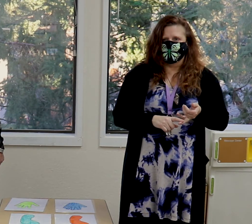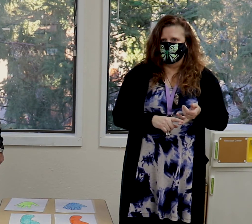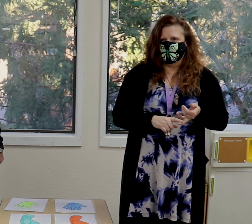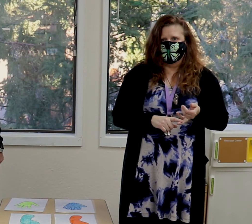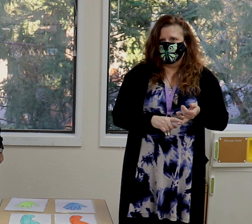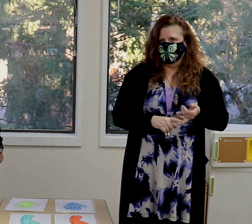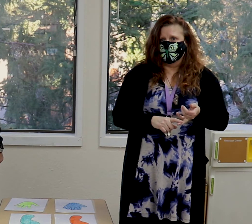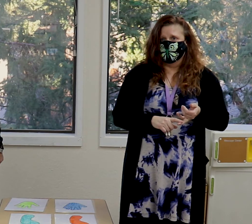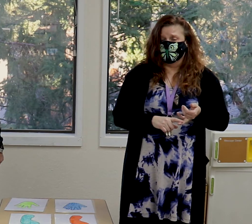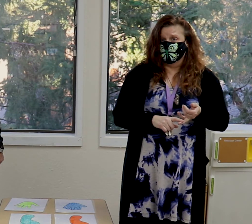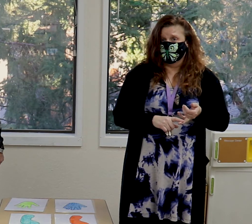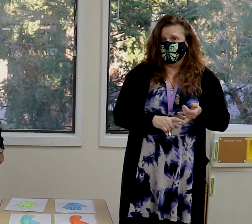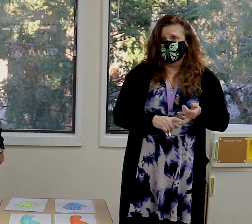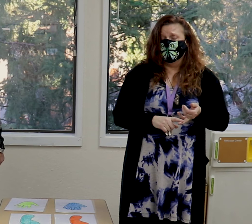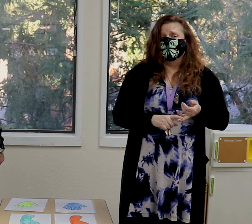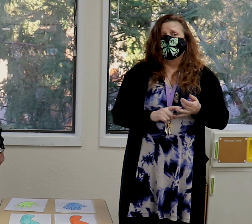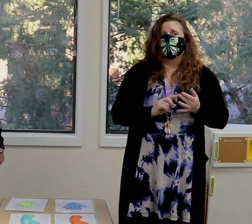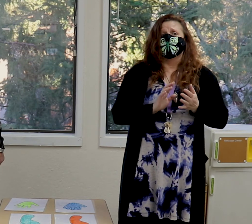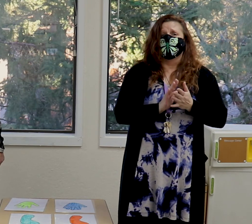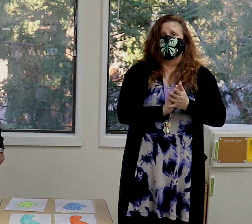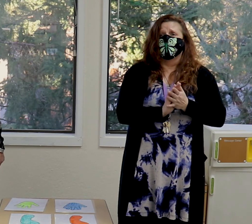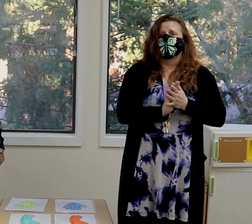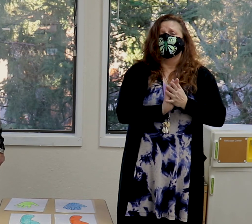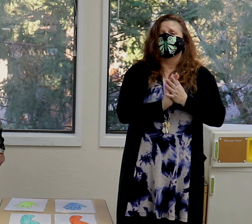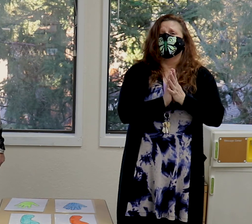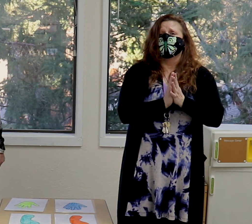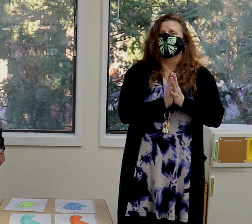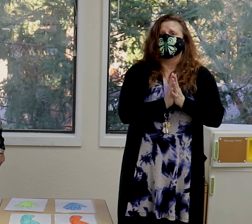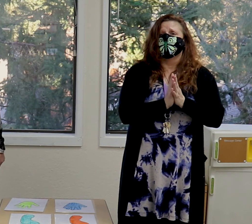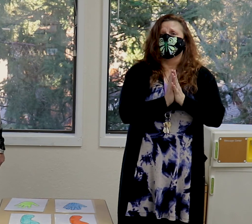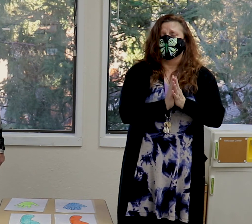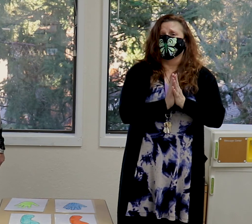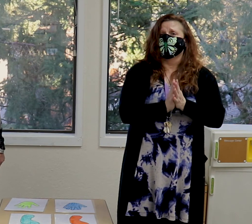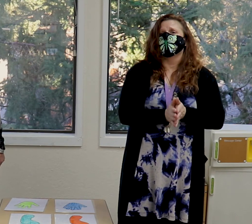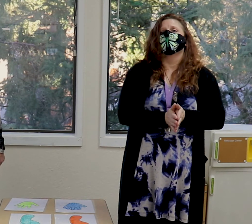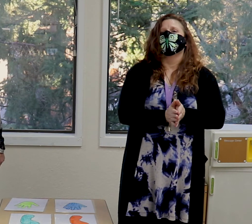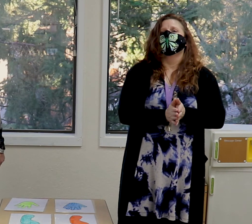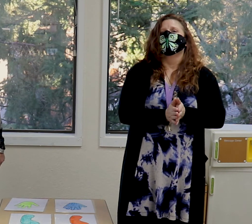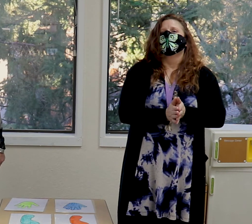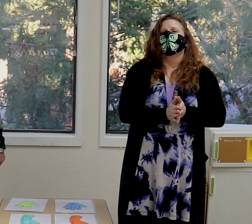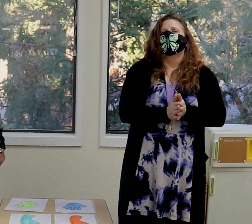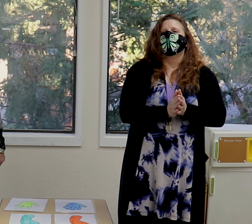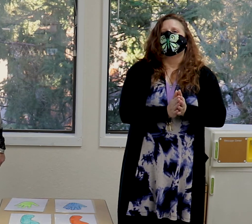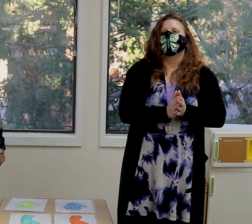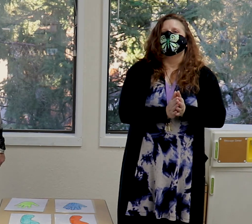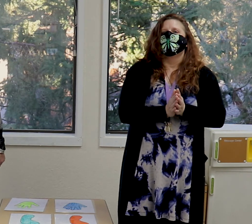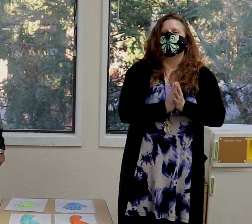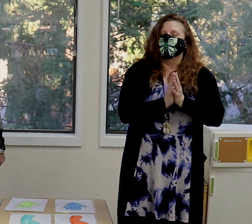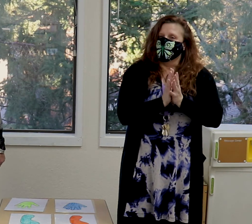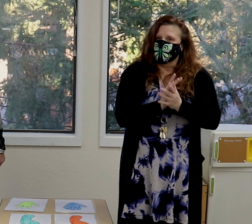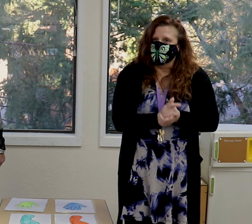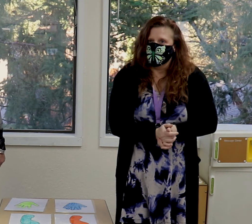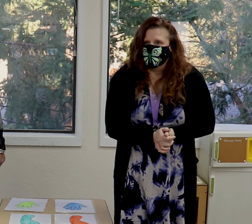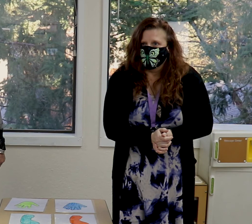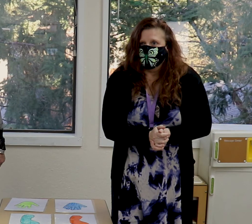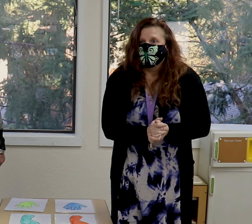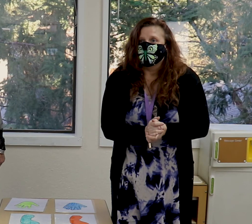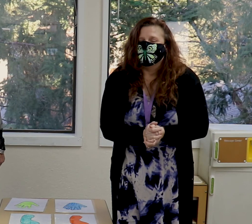tons of things I put on there for you to look at and to go to find things to explore with your children. And I want to thank you for coming to our